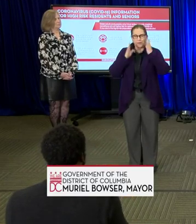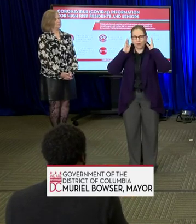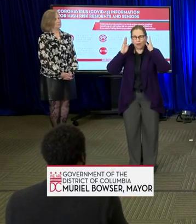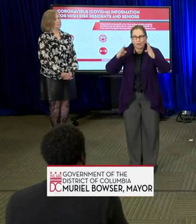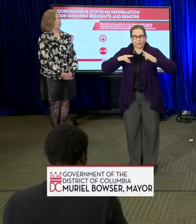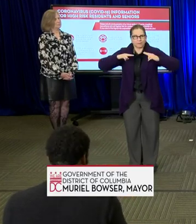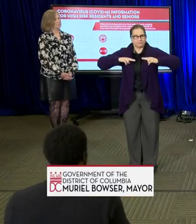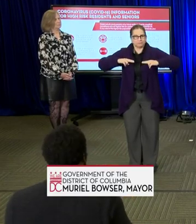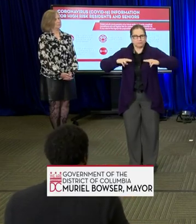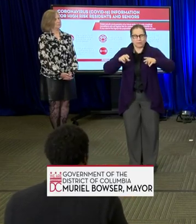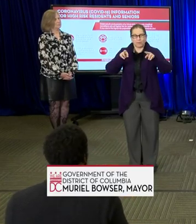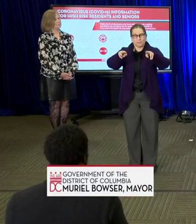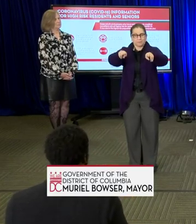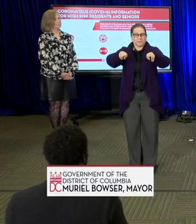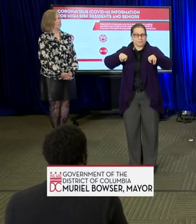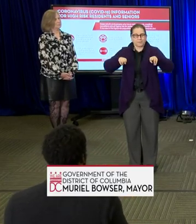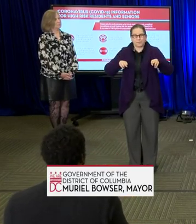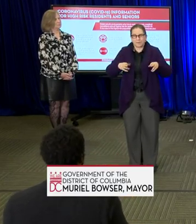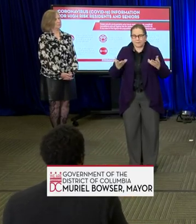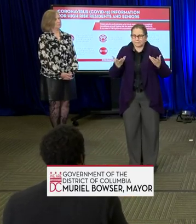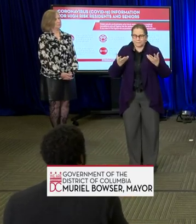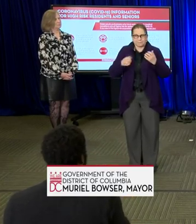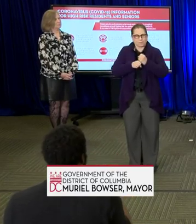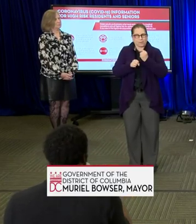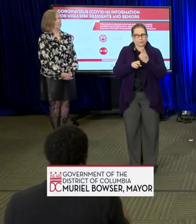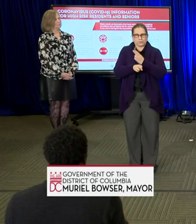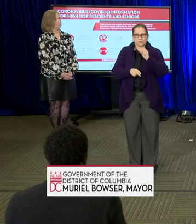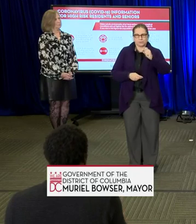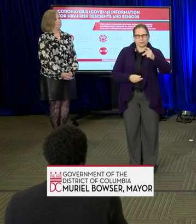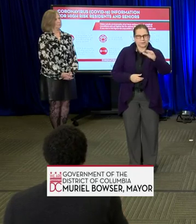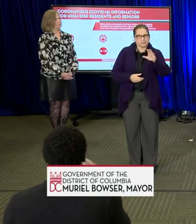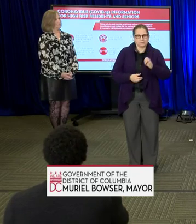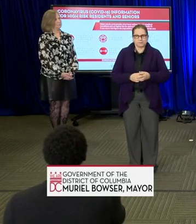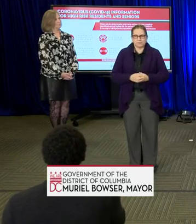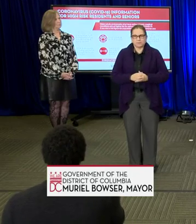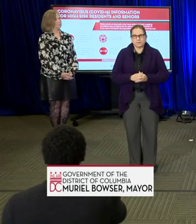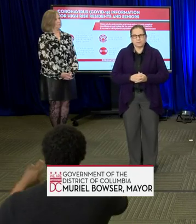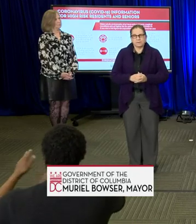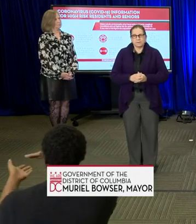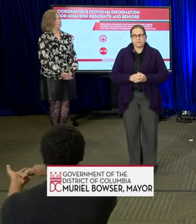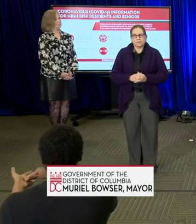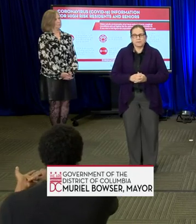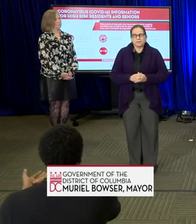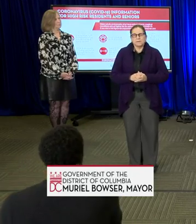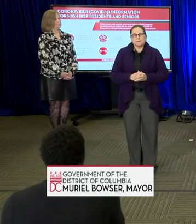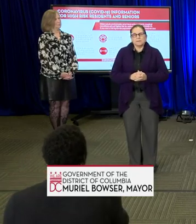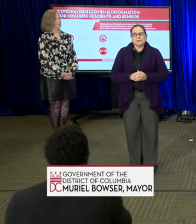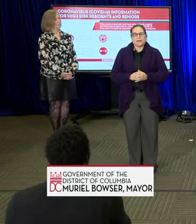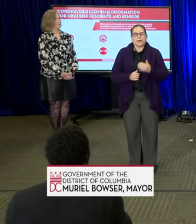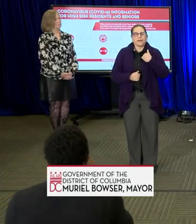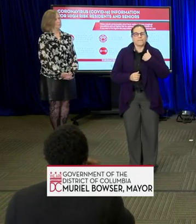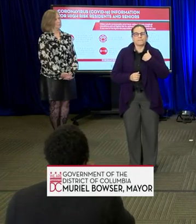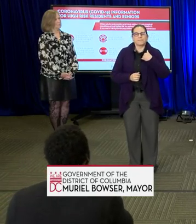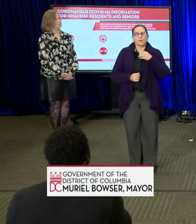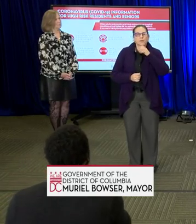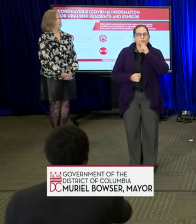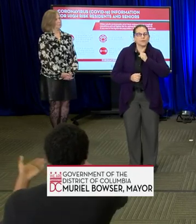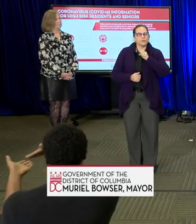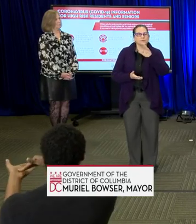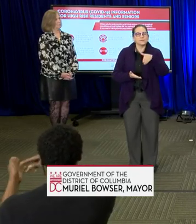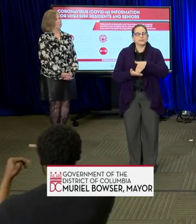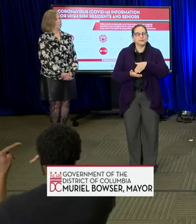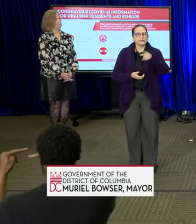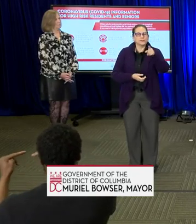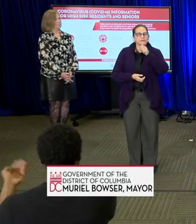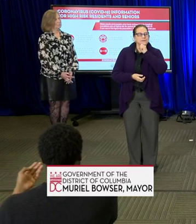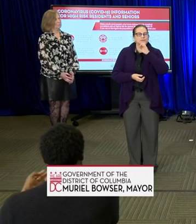existing facilities, like whether it be furloughed nursing homes or unused hotels, to,